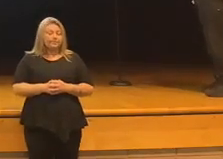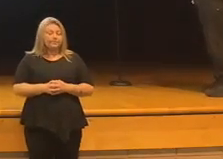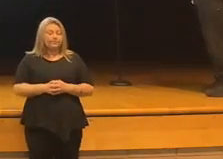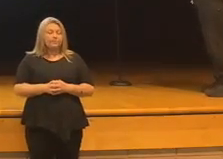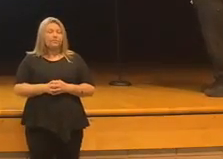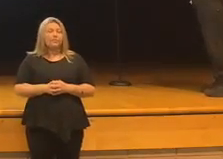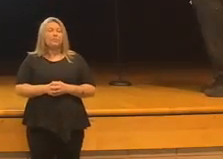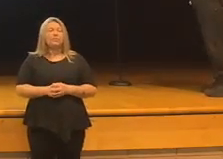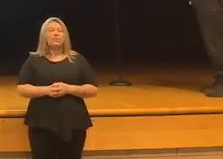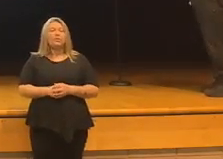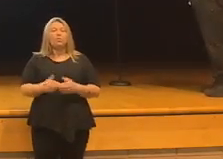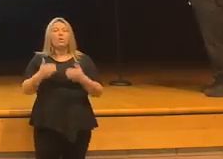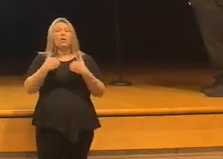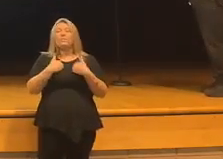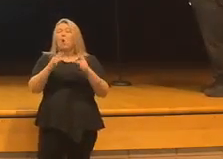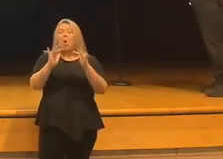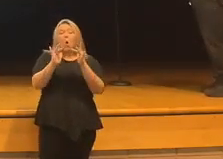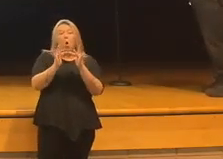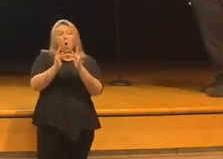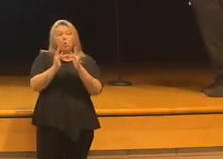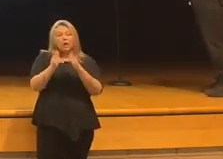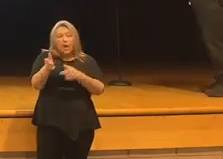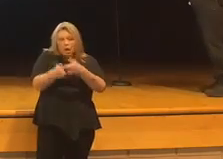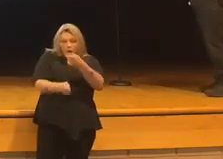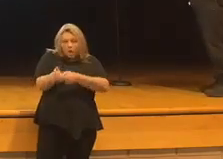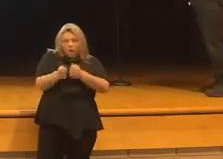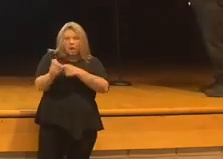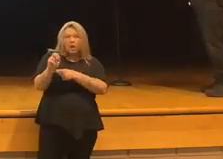So we have online enticement.